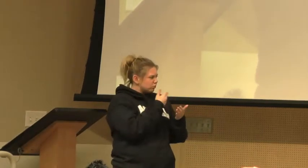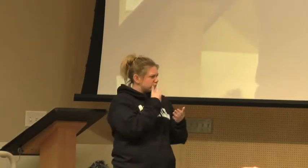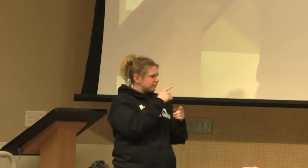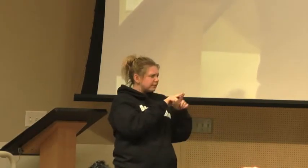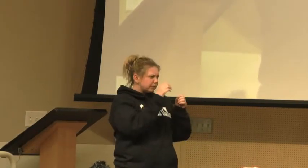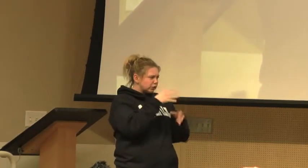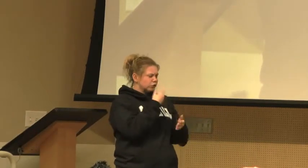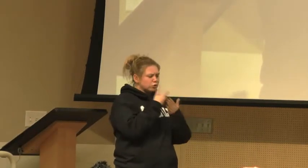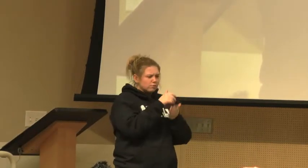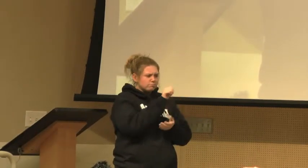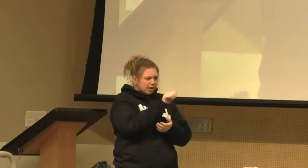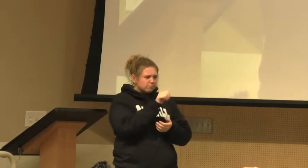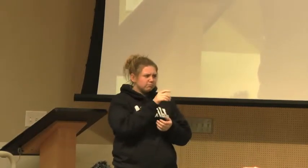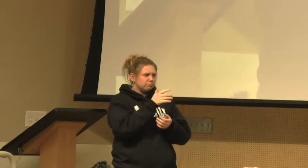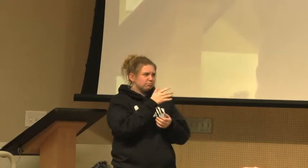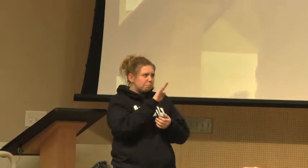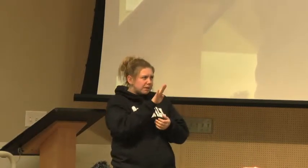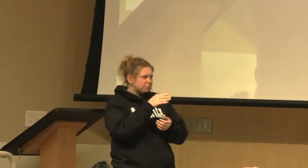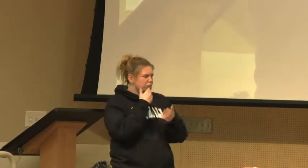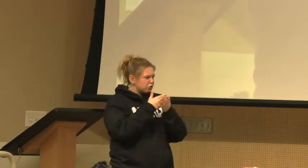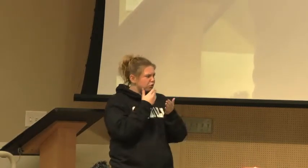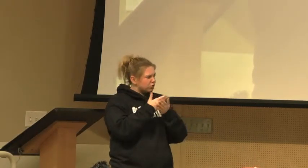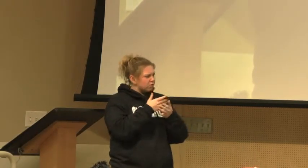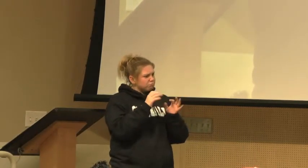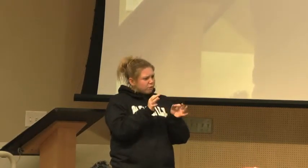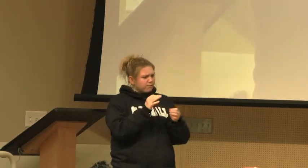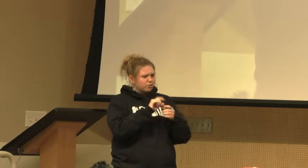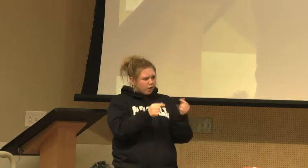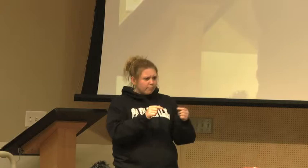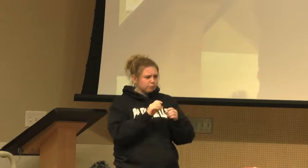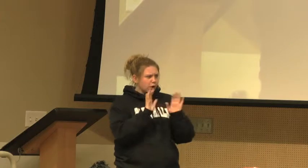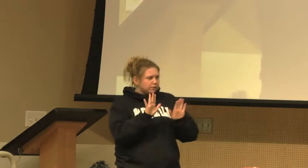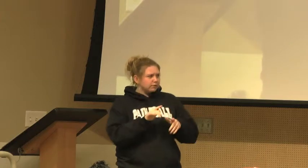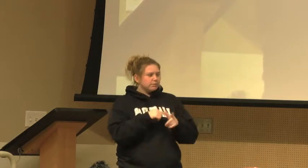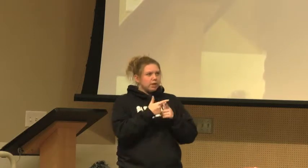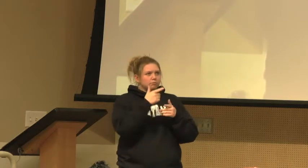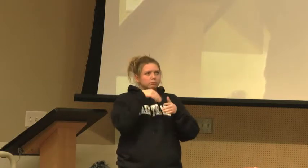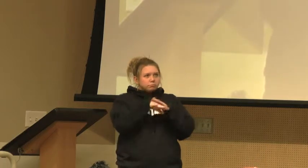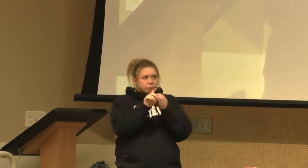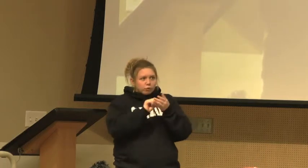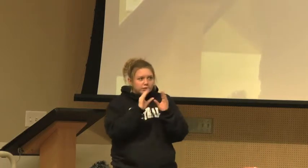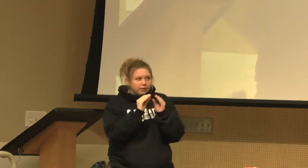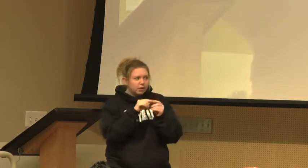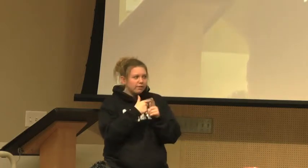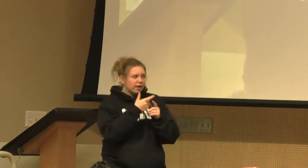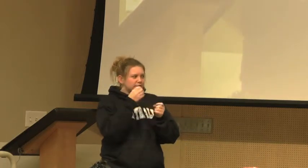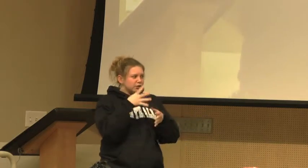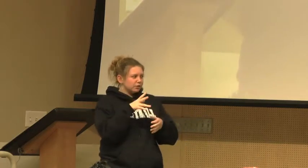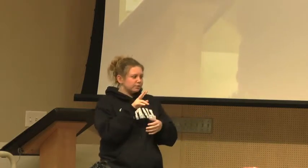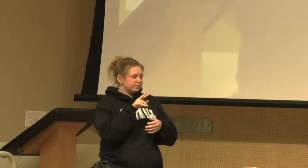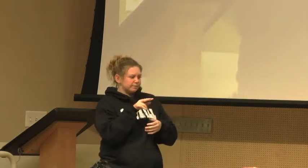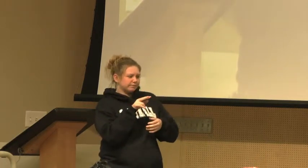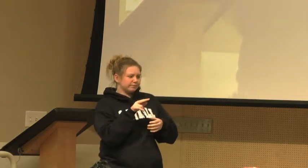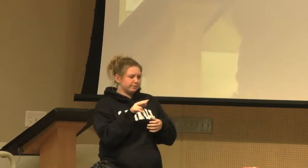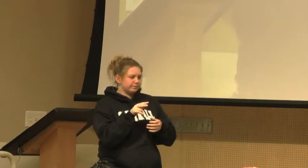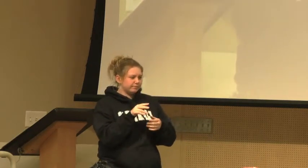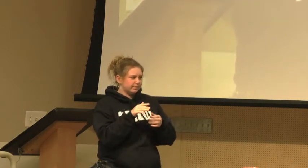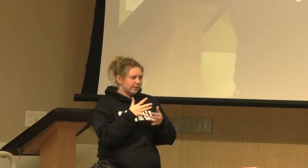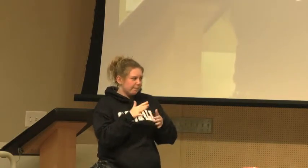I know we have a variety of classes, like AEDs, you know, and those are great classes. And I've had a few meetings.